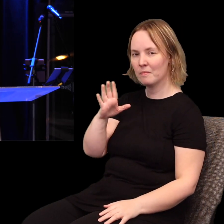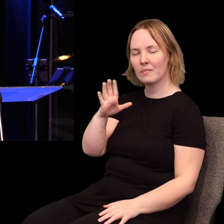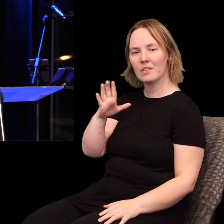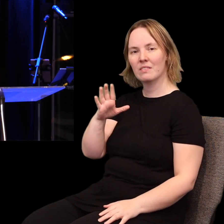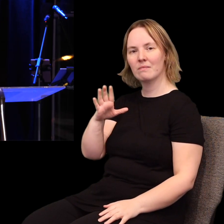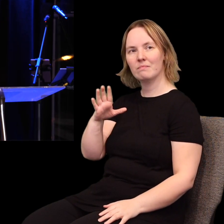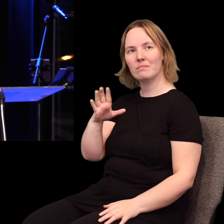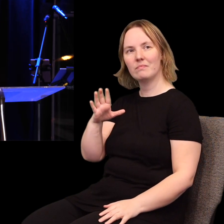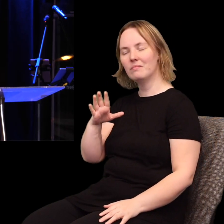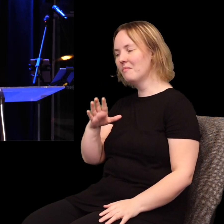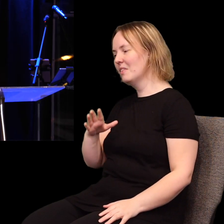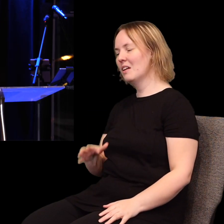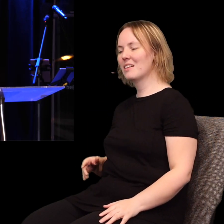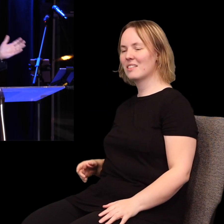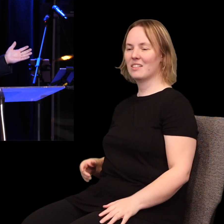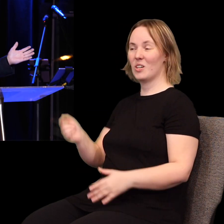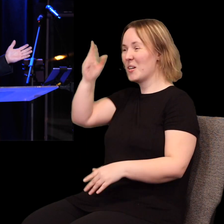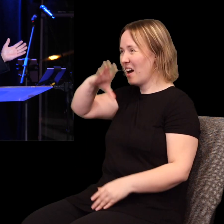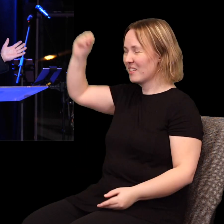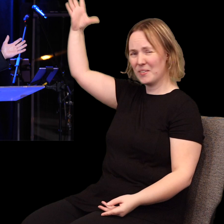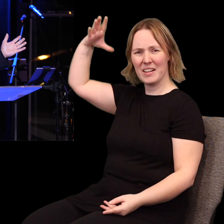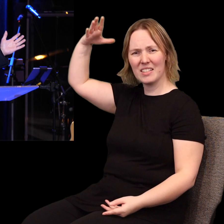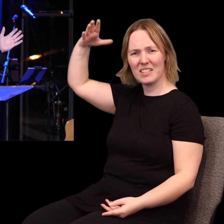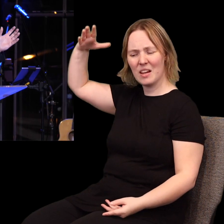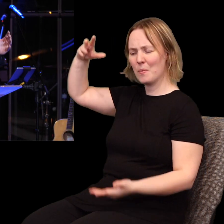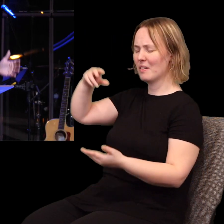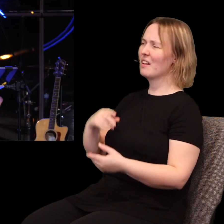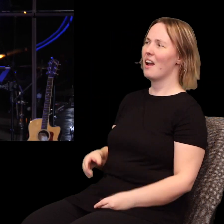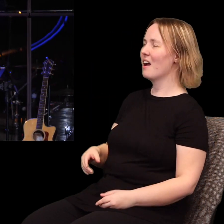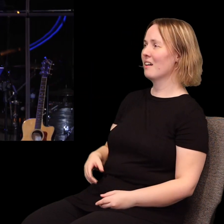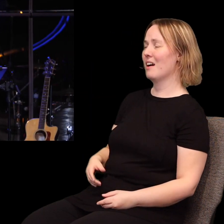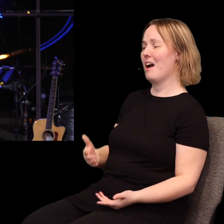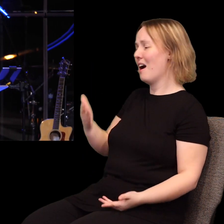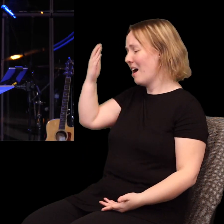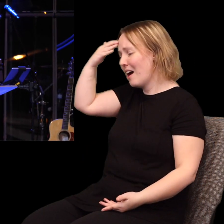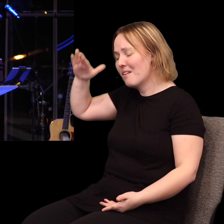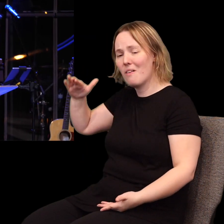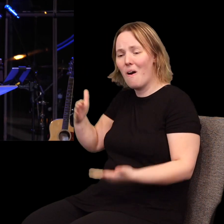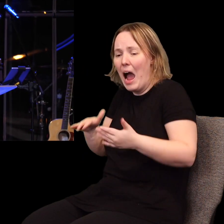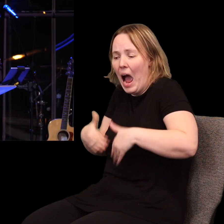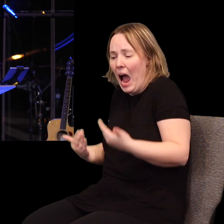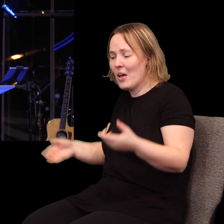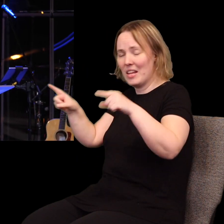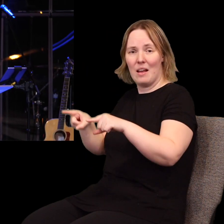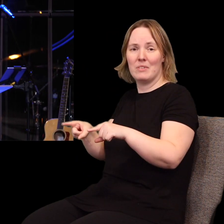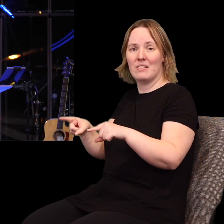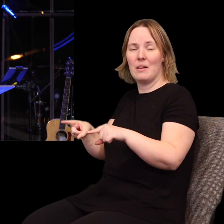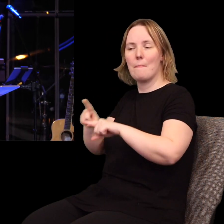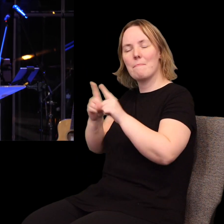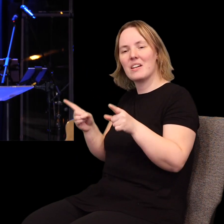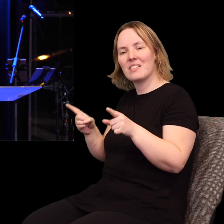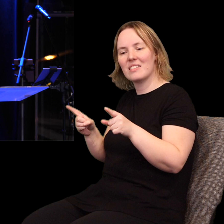experience? Sometimes it's despite us. You know, in spite of what we do, the Lord is gracious. But we stand back and say, Lord, I don't know how you brought that together. And